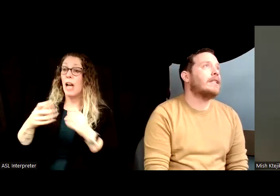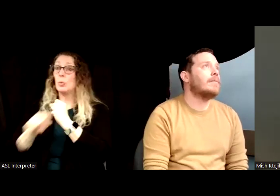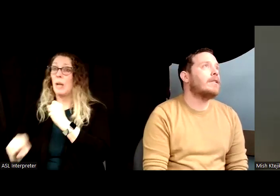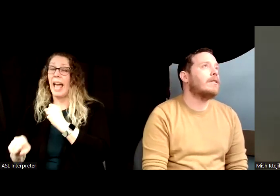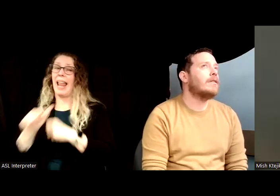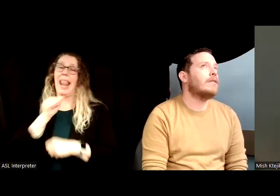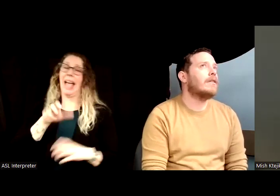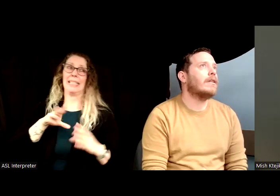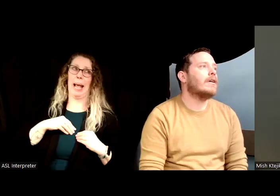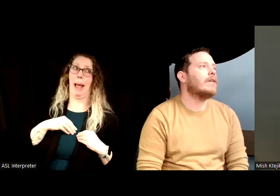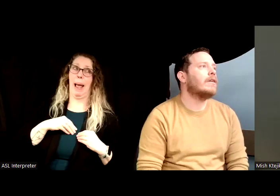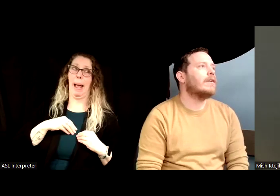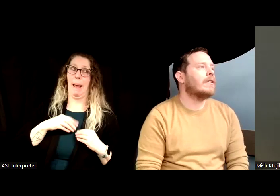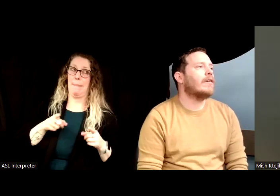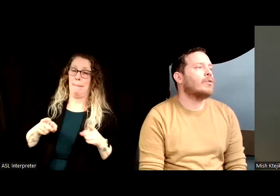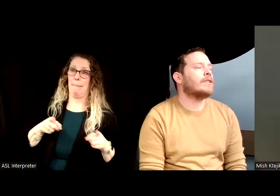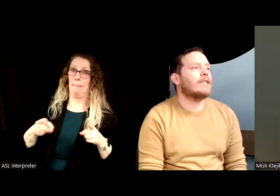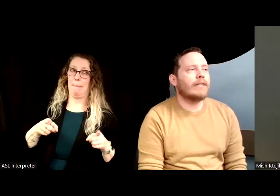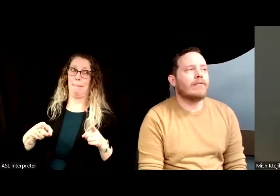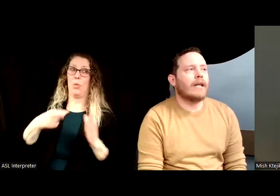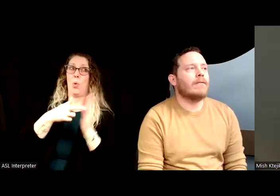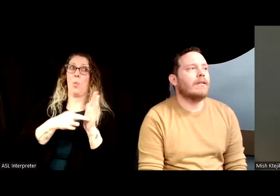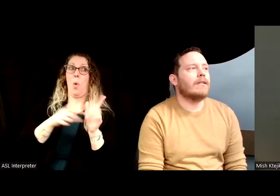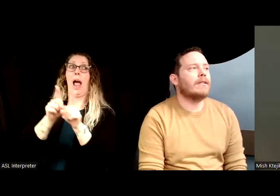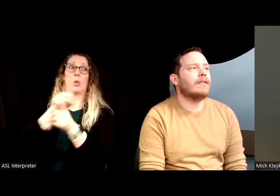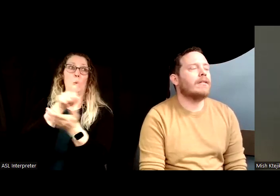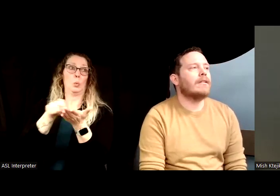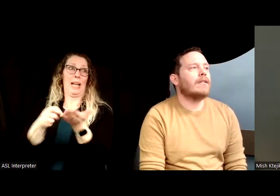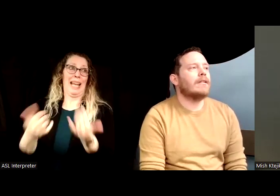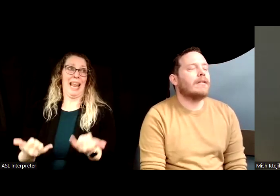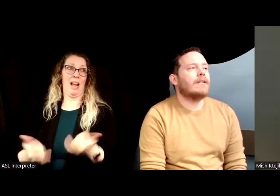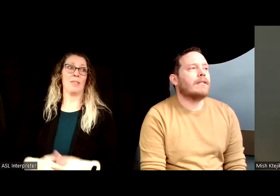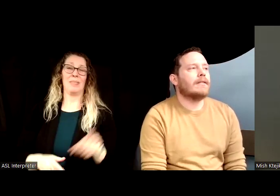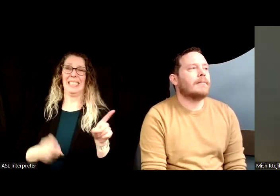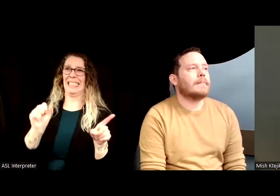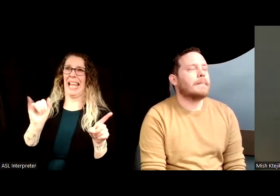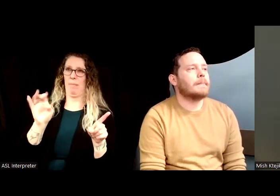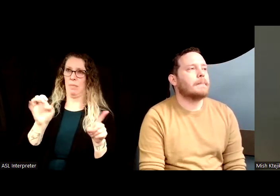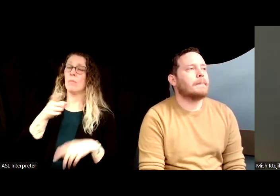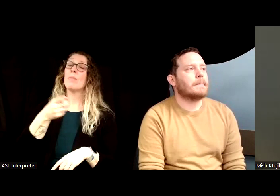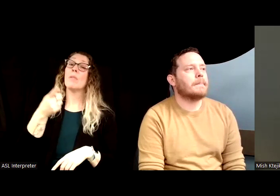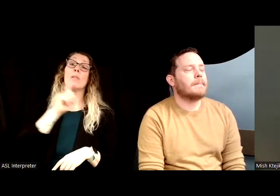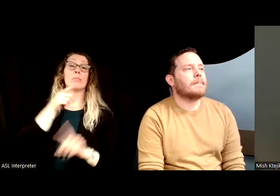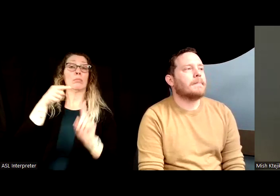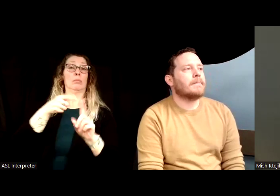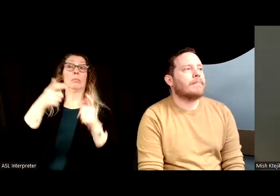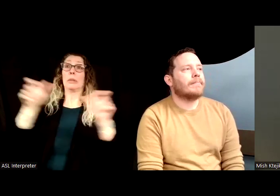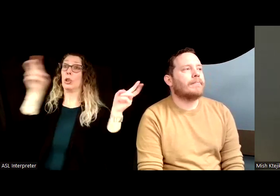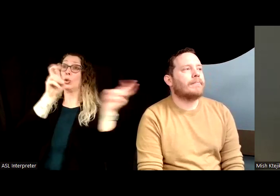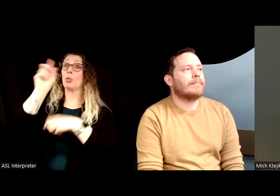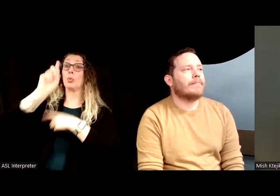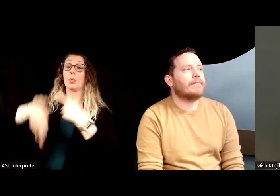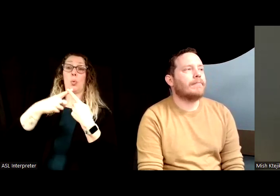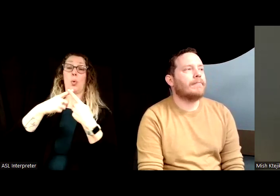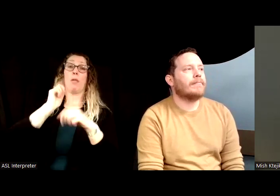extend the rules that's sort of been made? So this is Sammy. Probably the biggest issue is when you do a